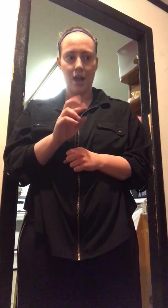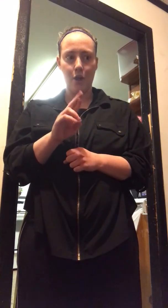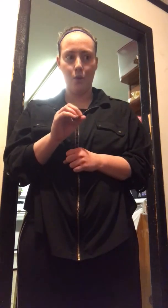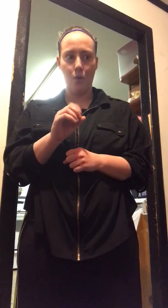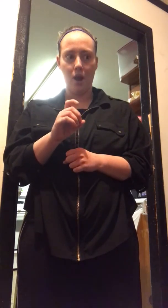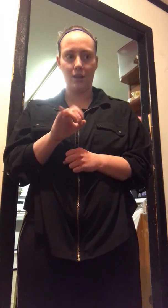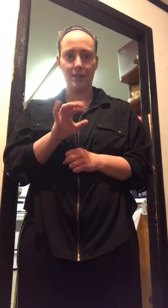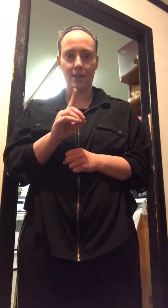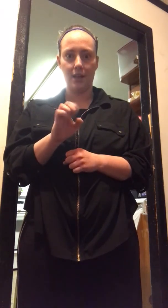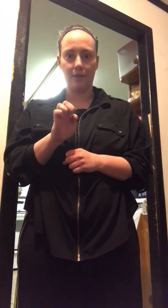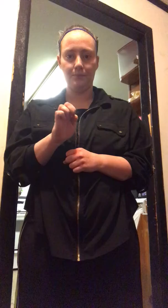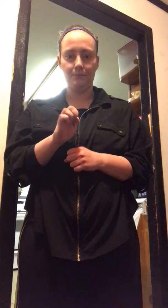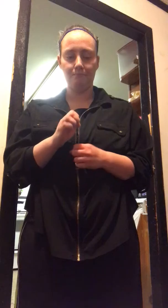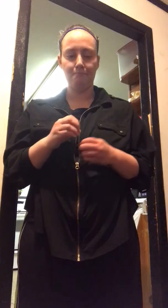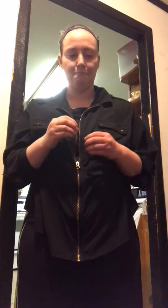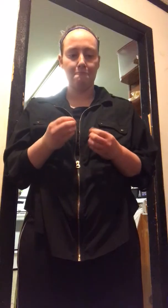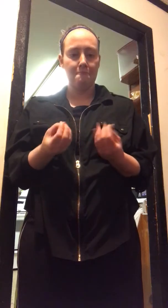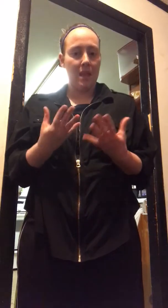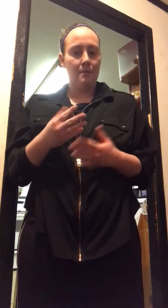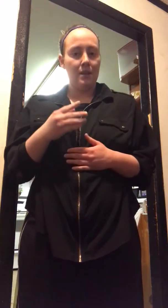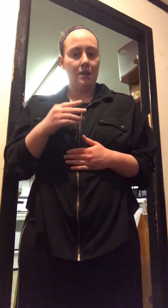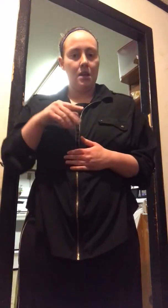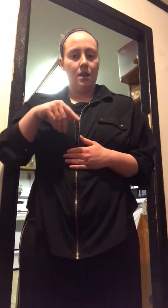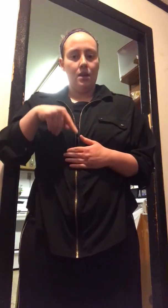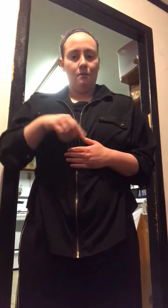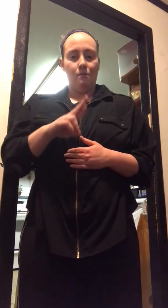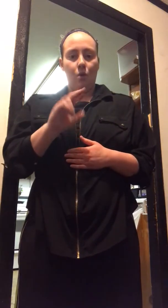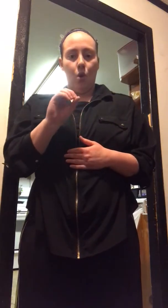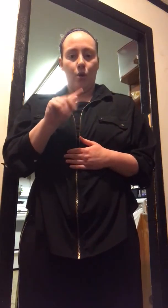How many protons does an atom have?